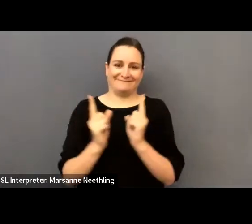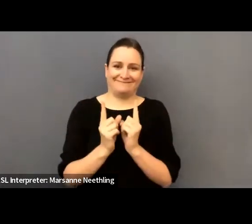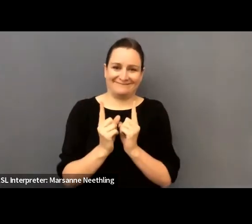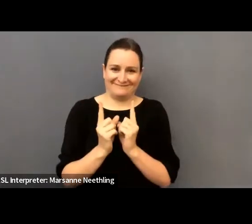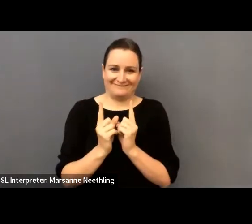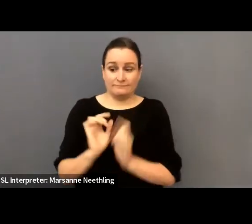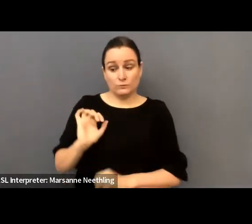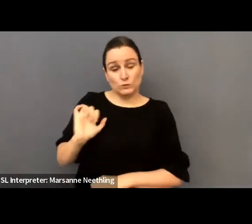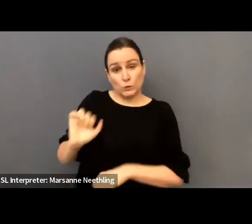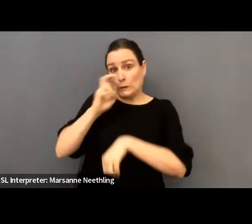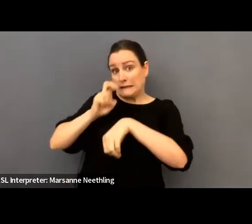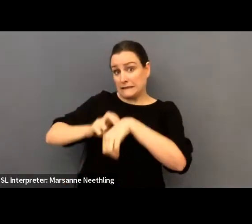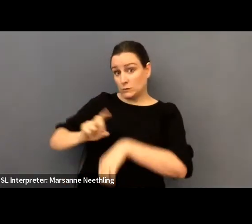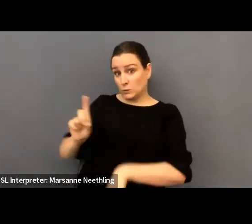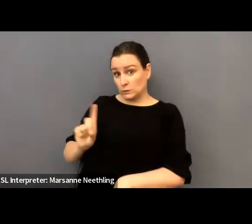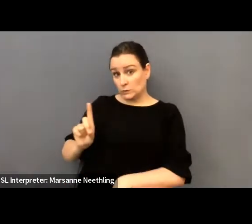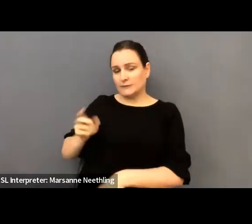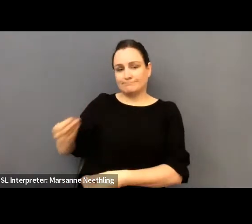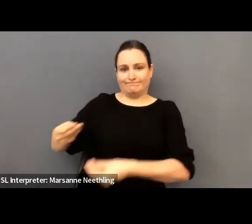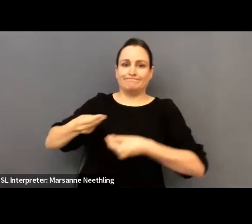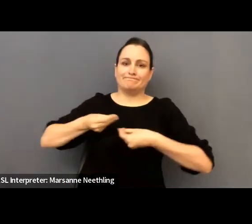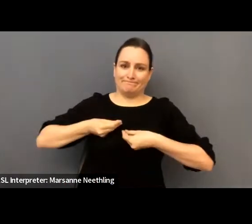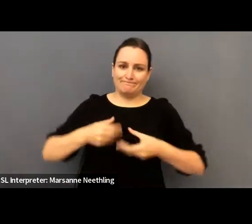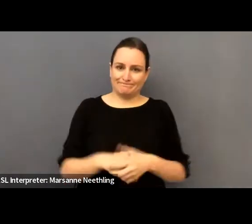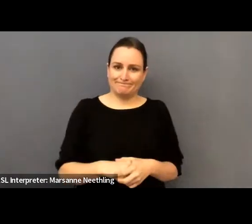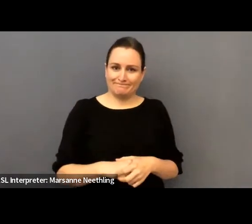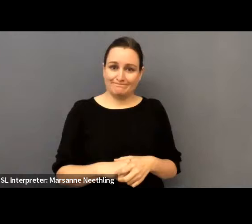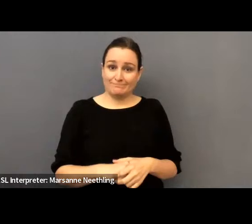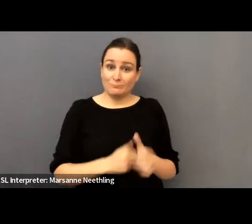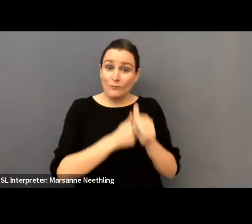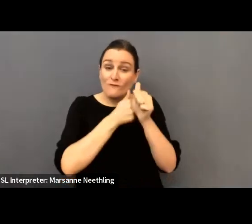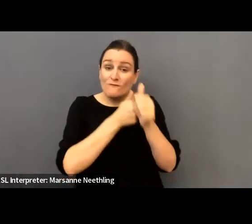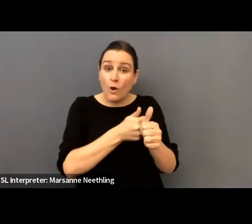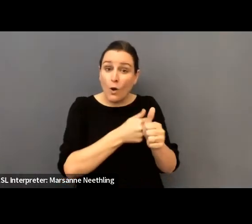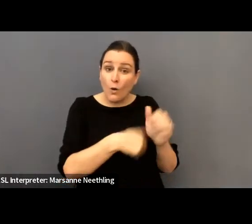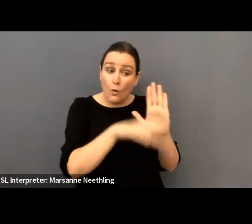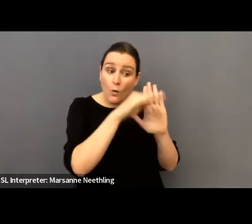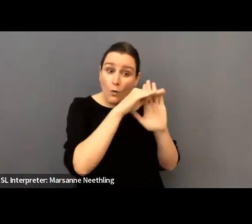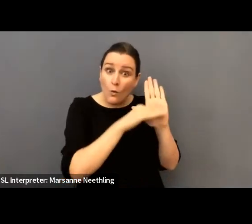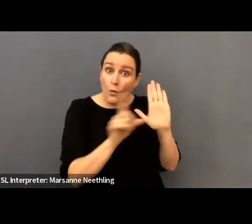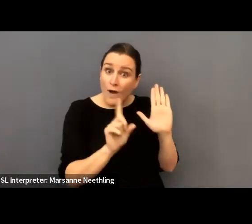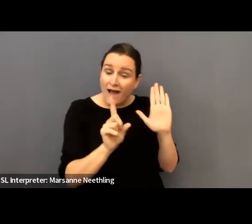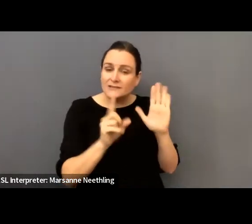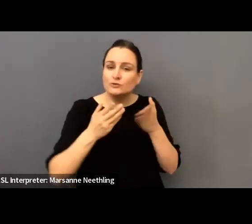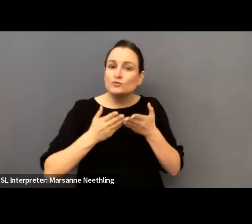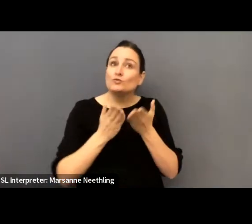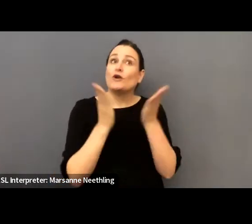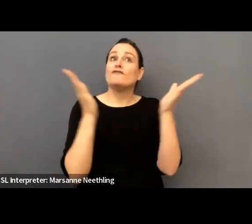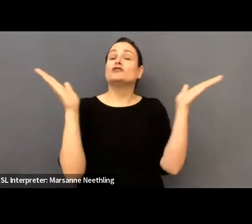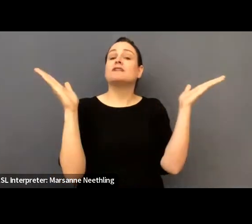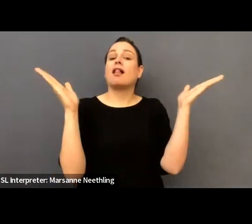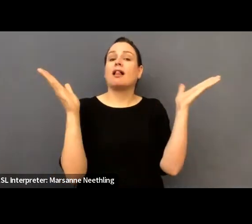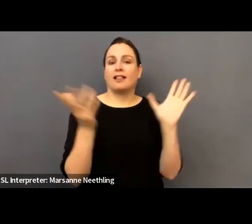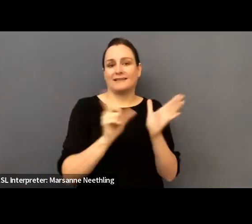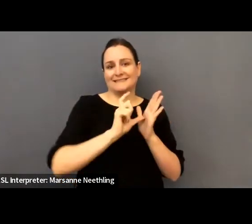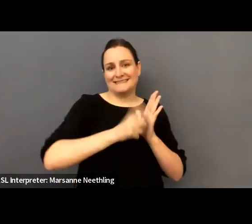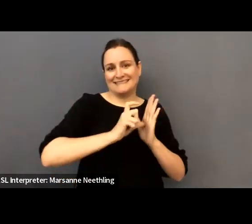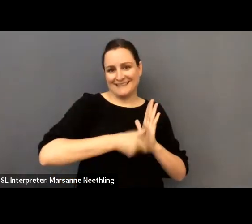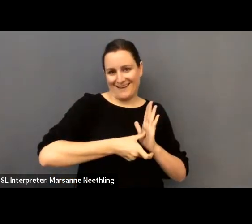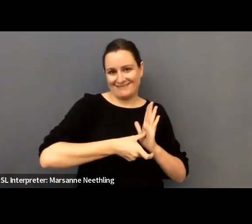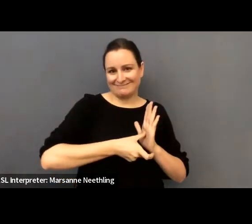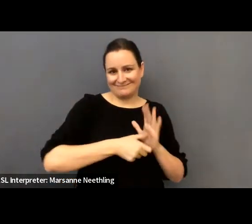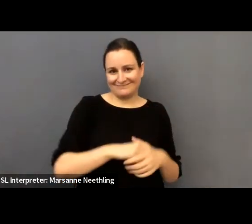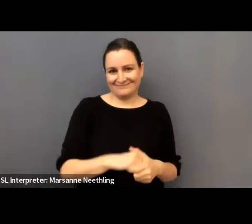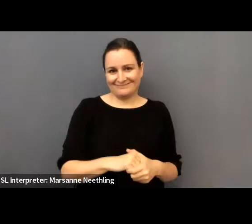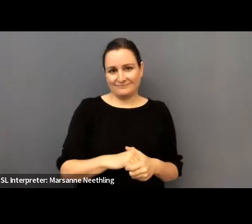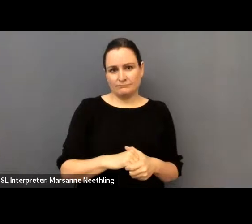we implement universal design in learning, because then you provide options to deaf learners to access information, but also the